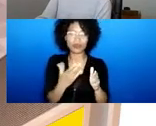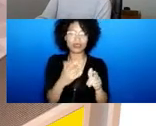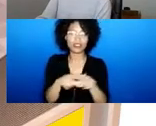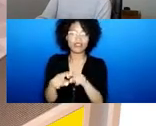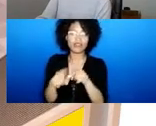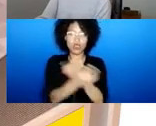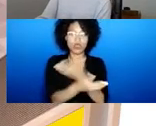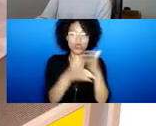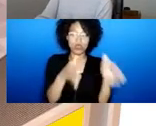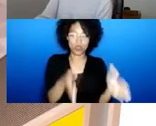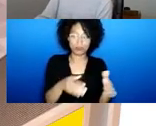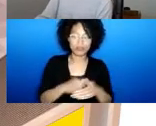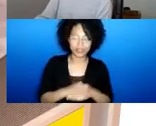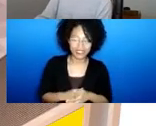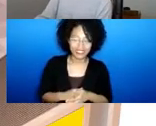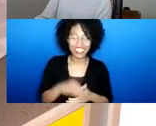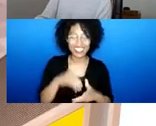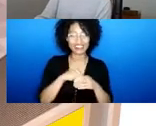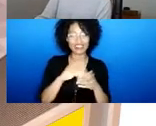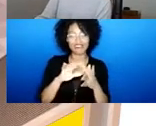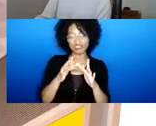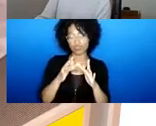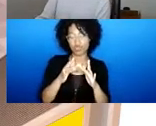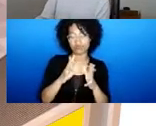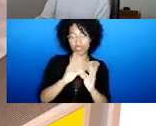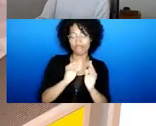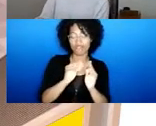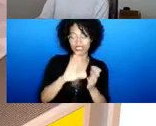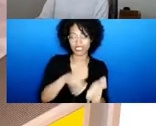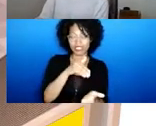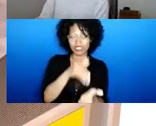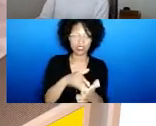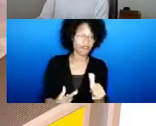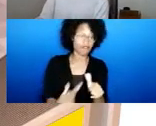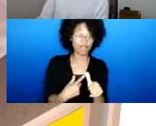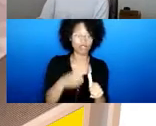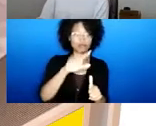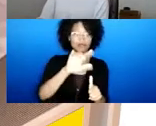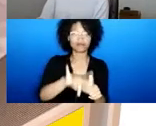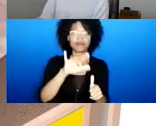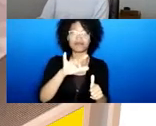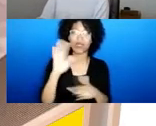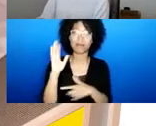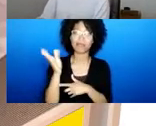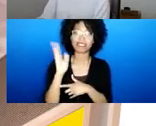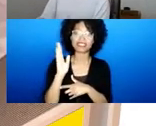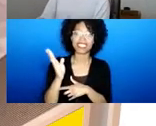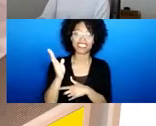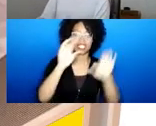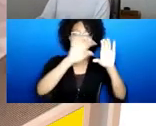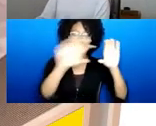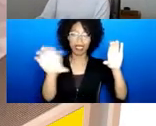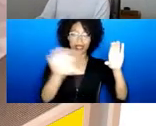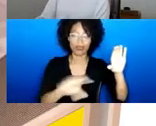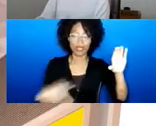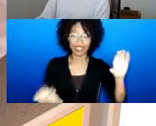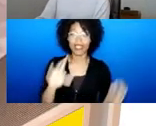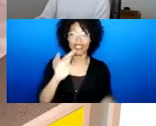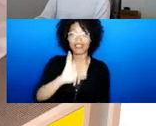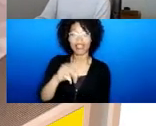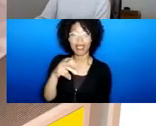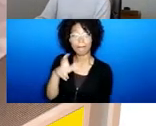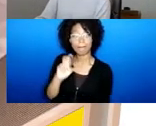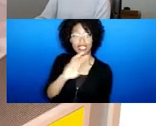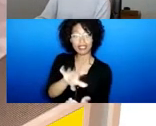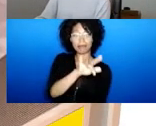virtual conference center. The first one we'll open is the presentation gallery, and that pin is located in the center